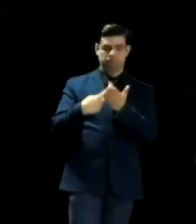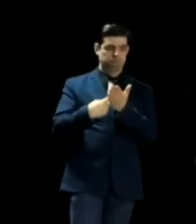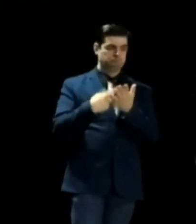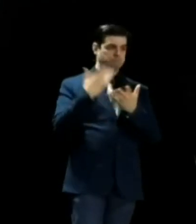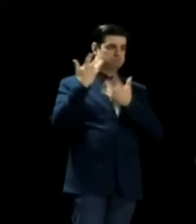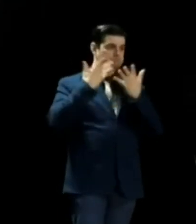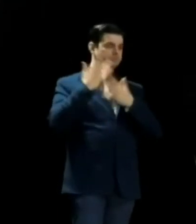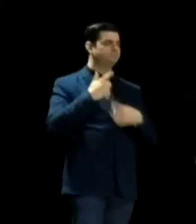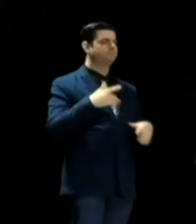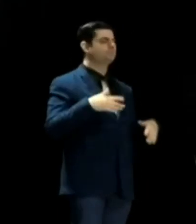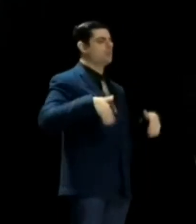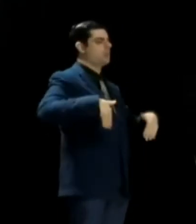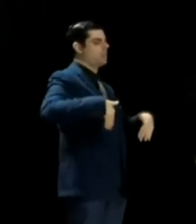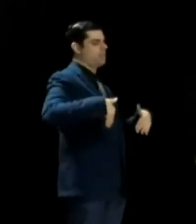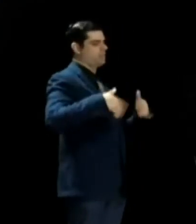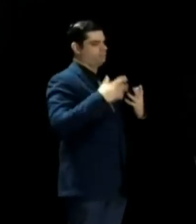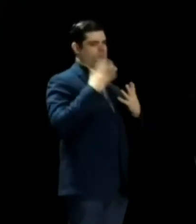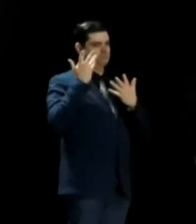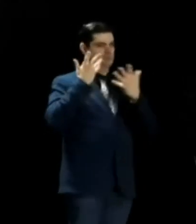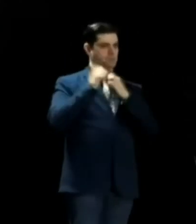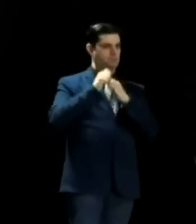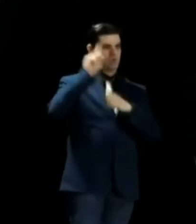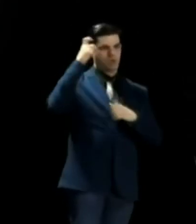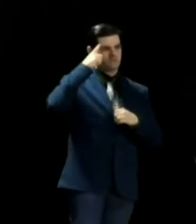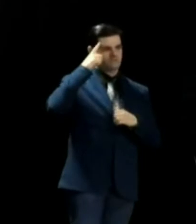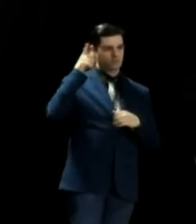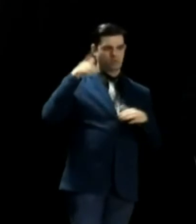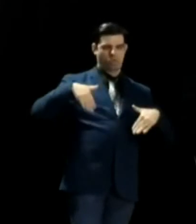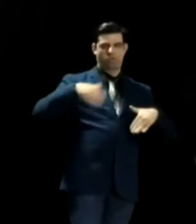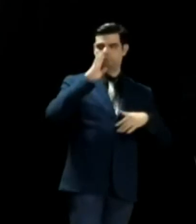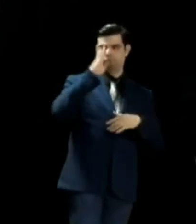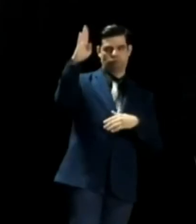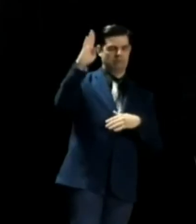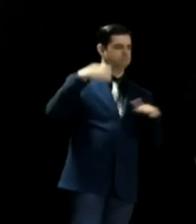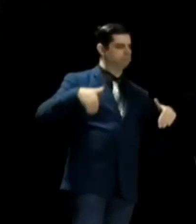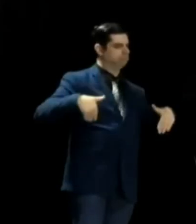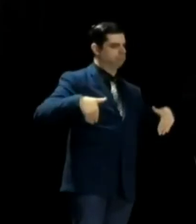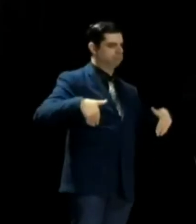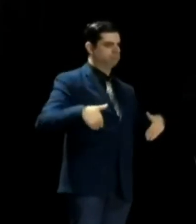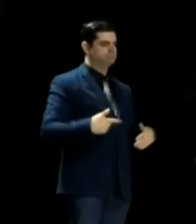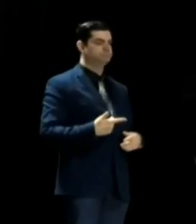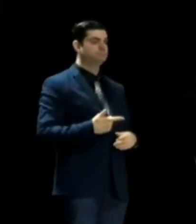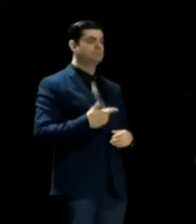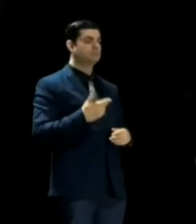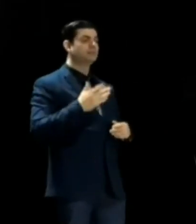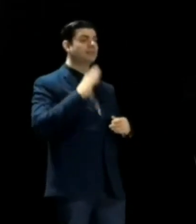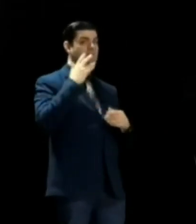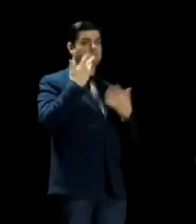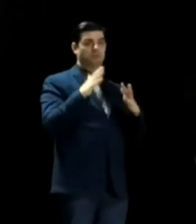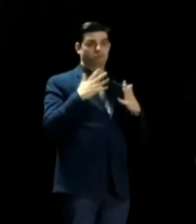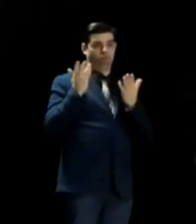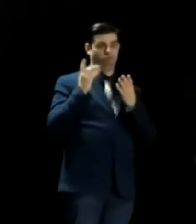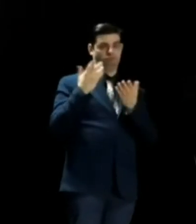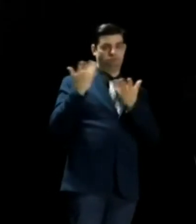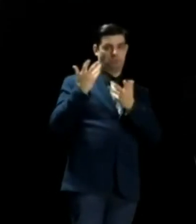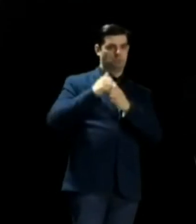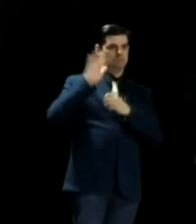to the governor directly throughout this process, but through his team, they've had great communication.